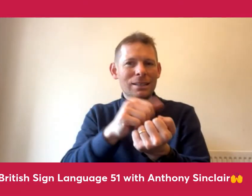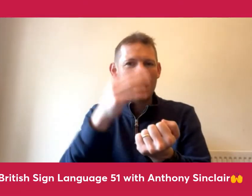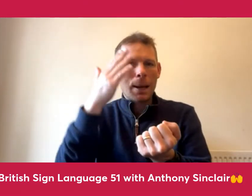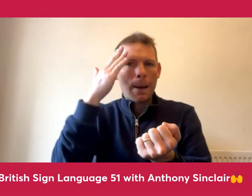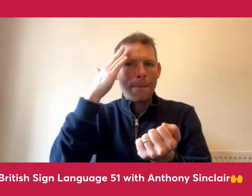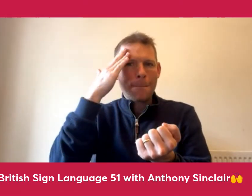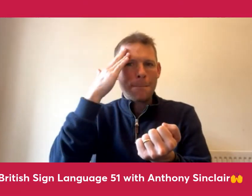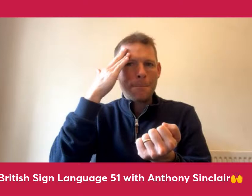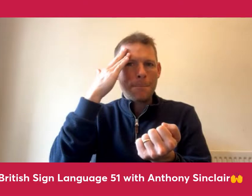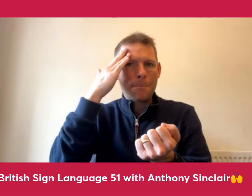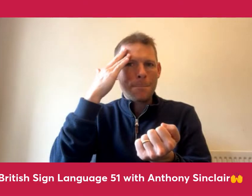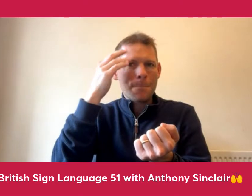memories,